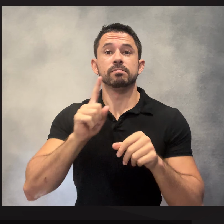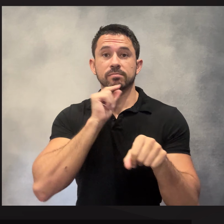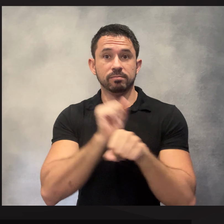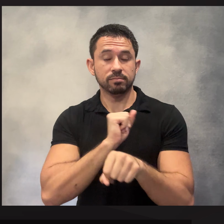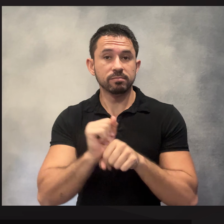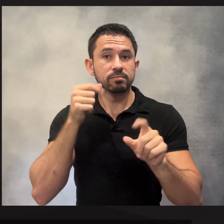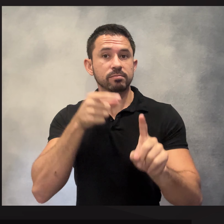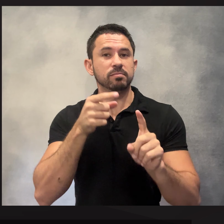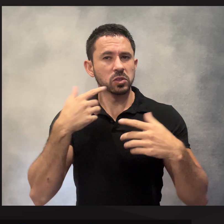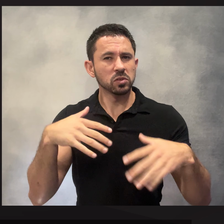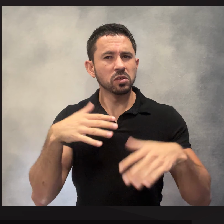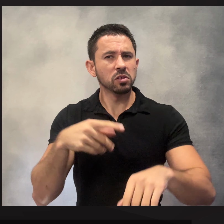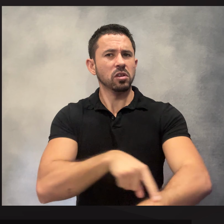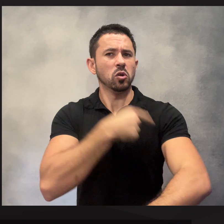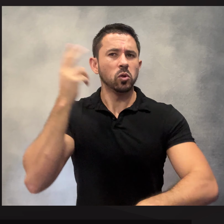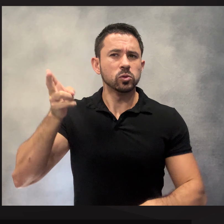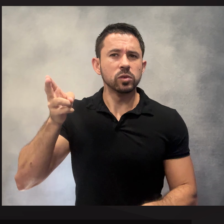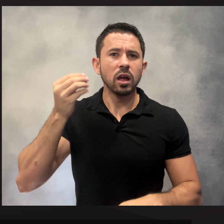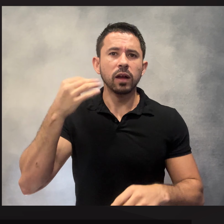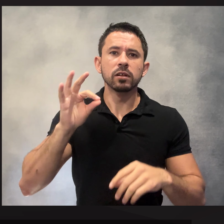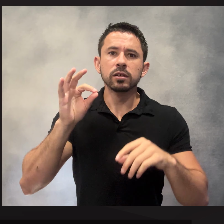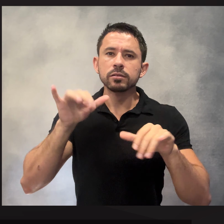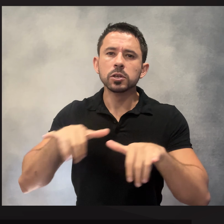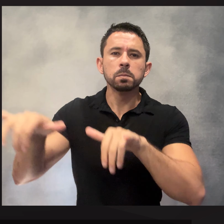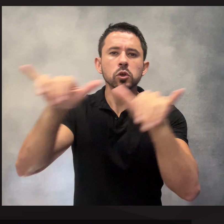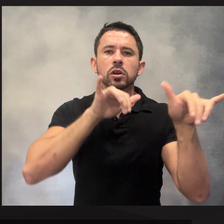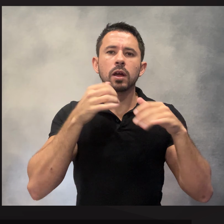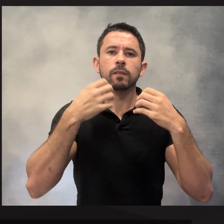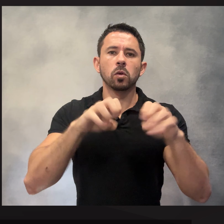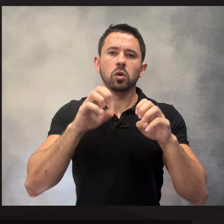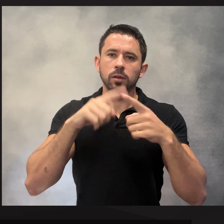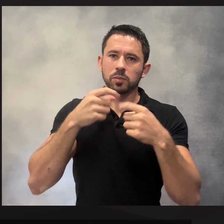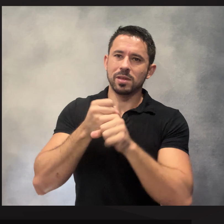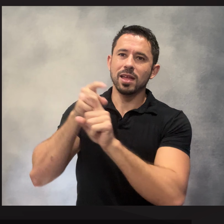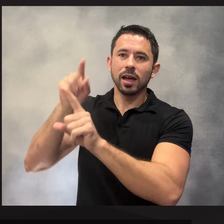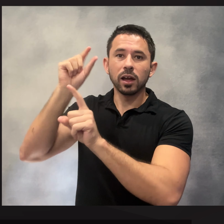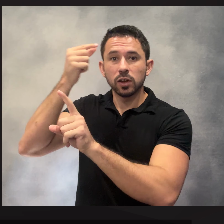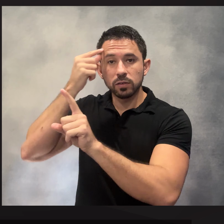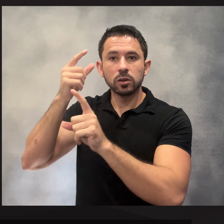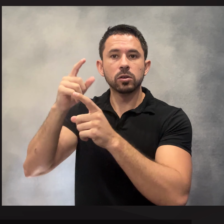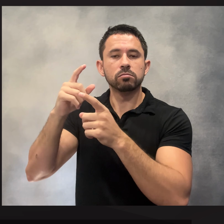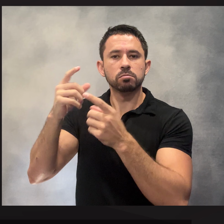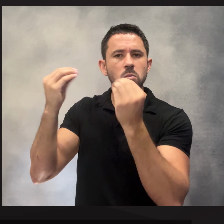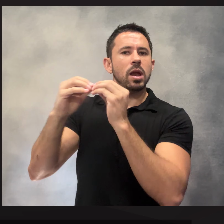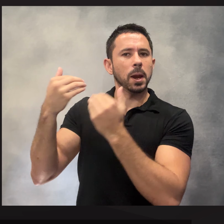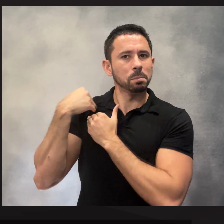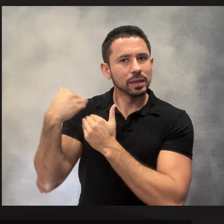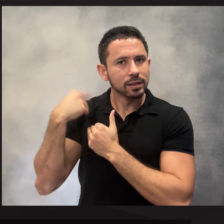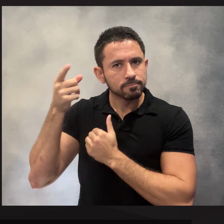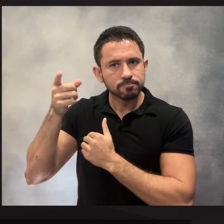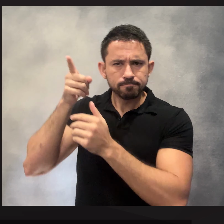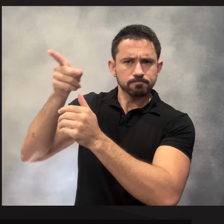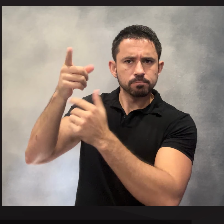There is a long history of similar efforts to make government more accountable and transparent.